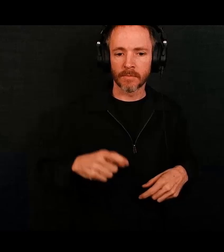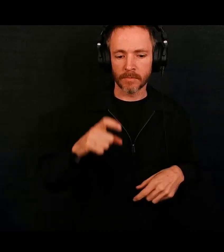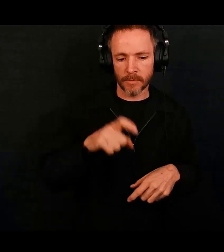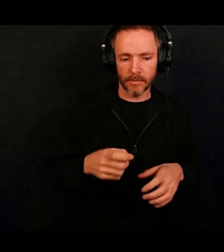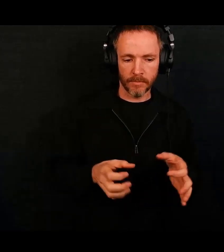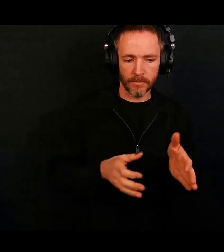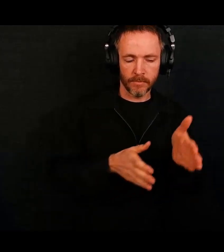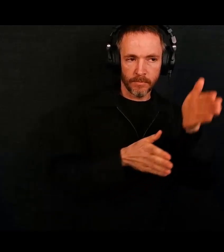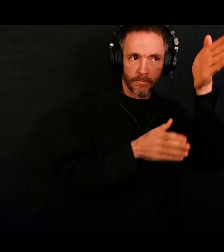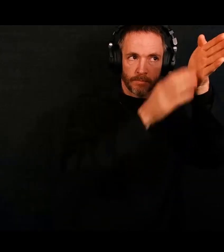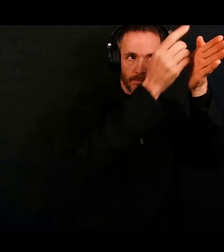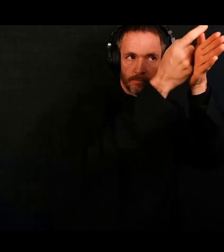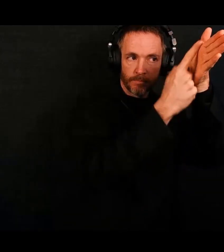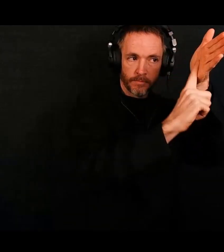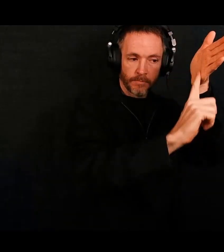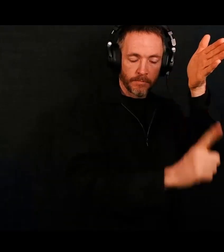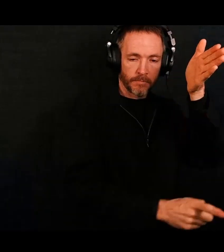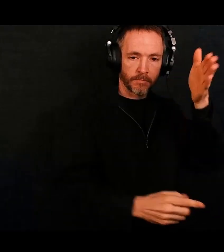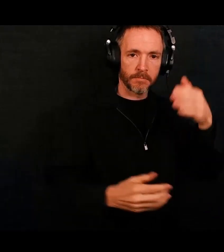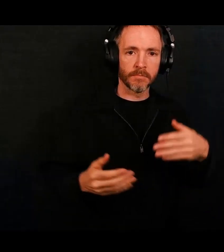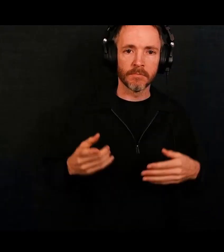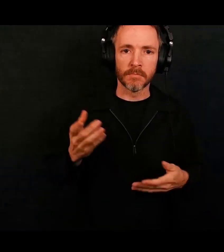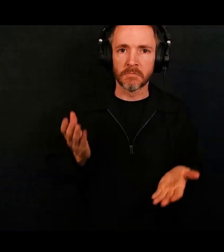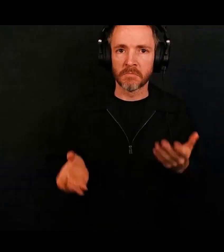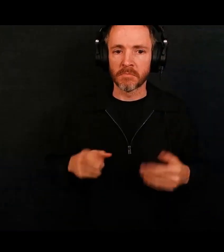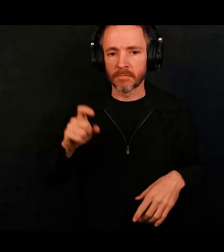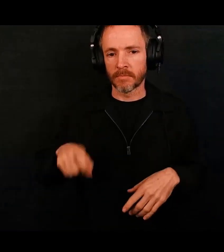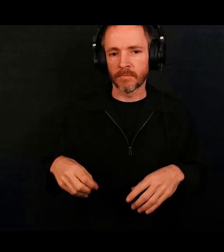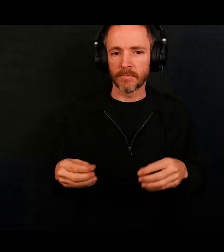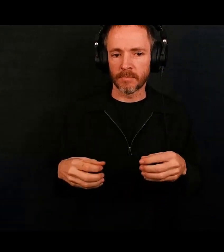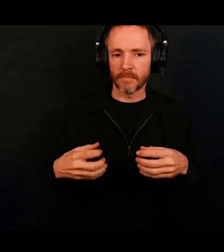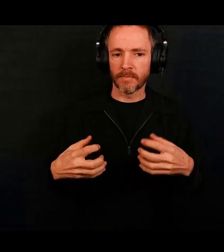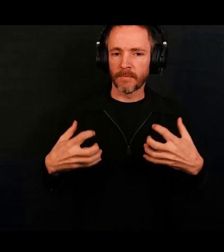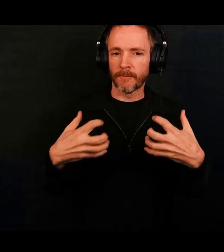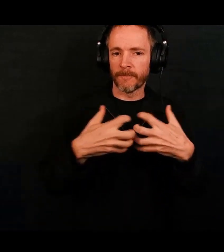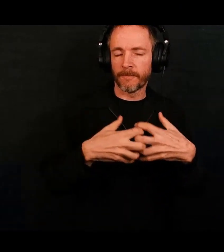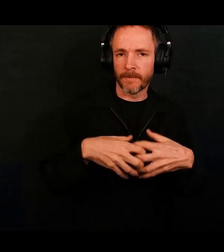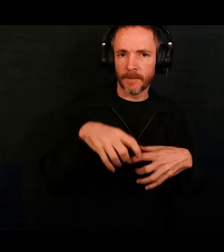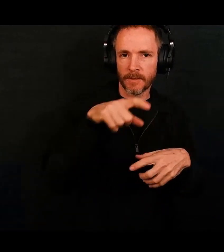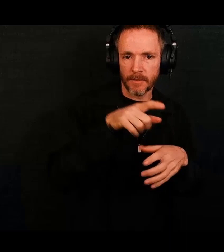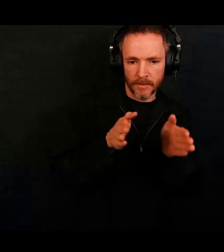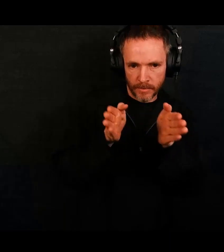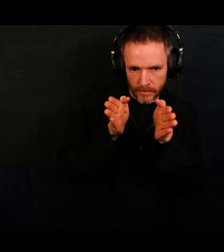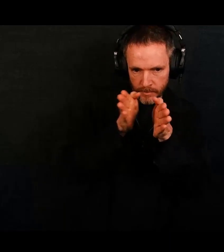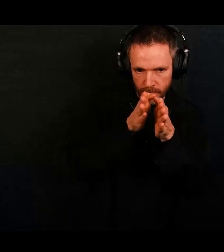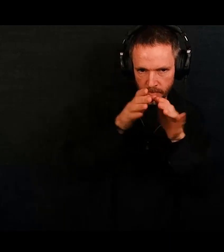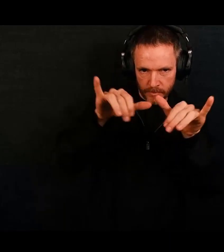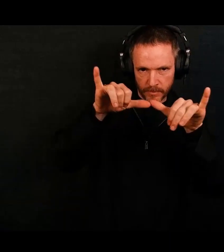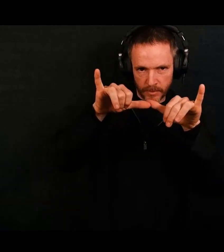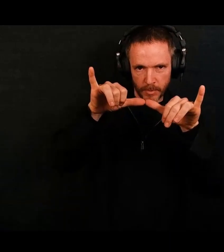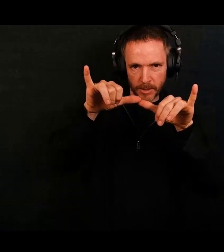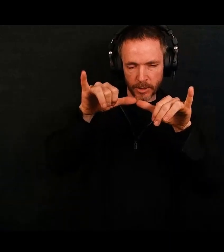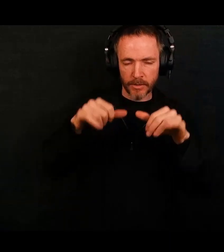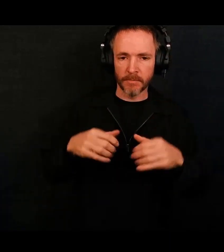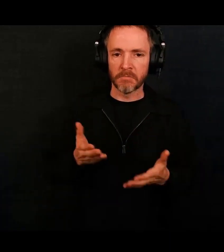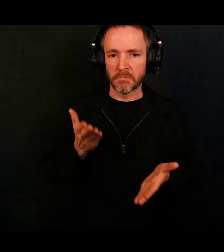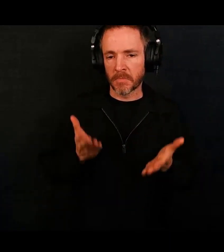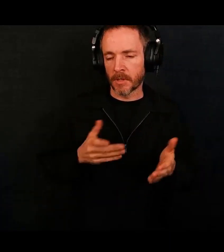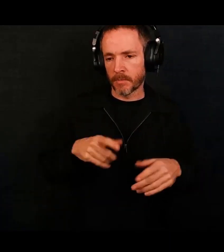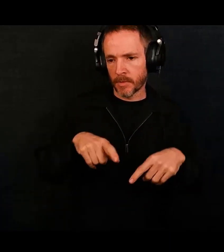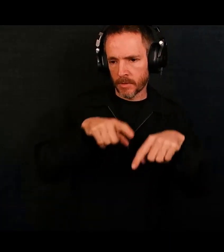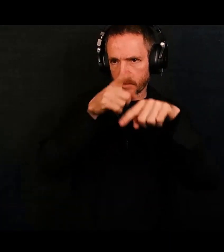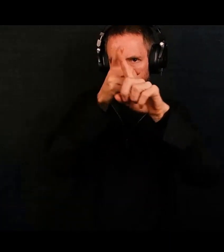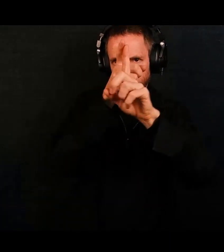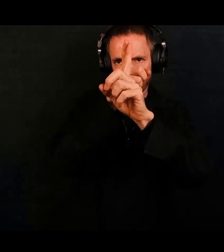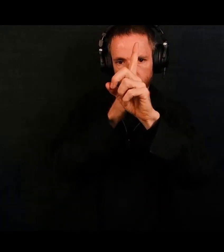dimension, or maybe it just is out here and then goes back. Maybe it runs